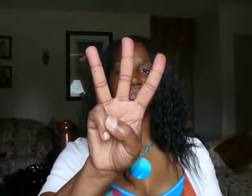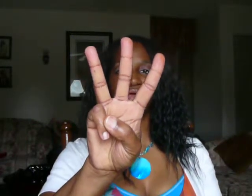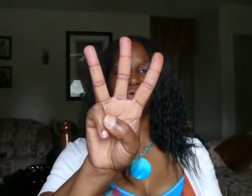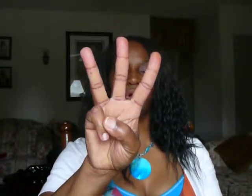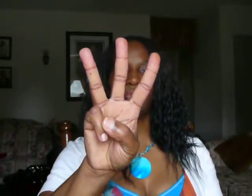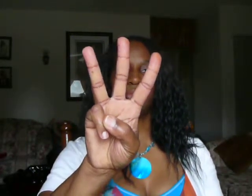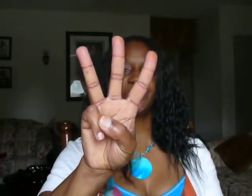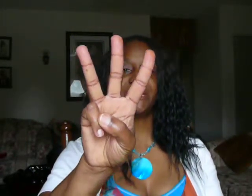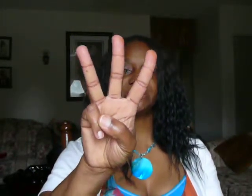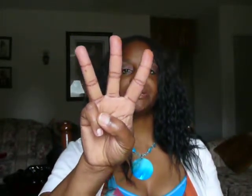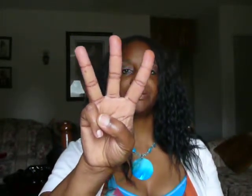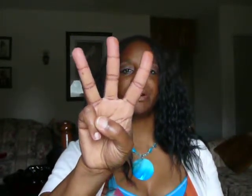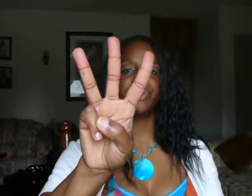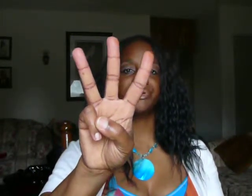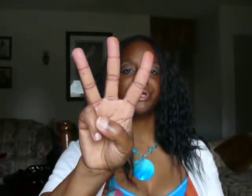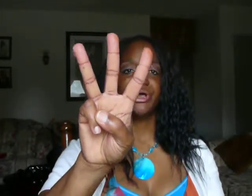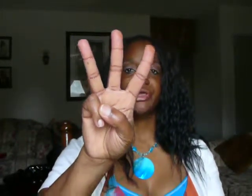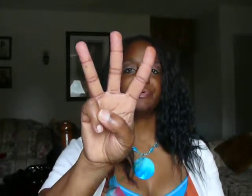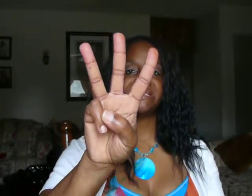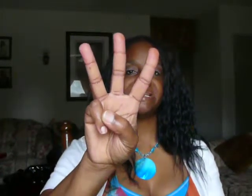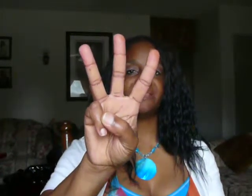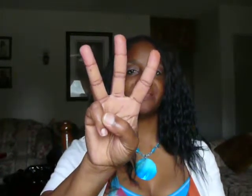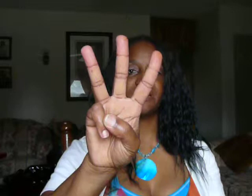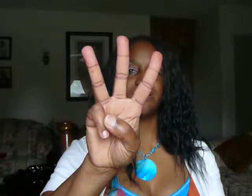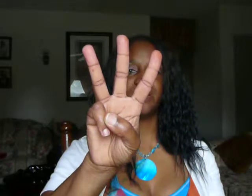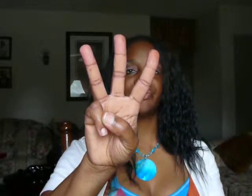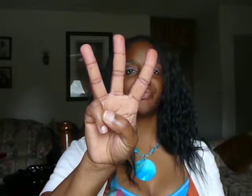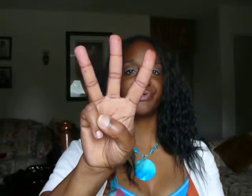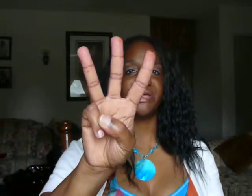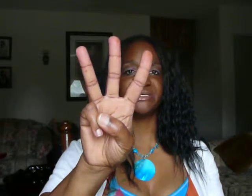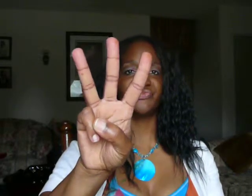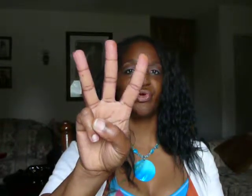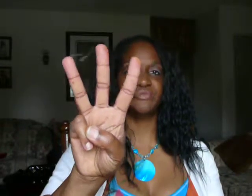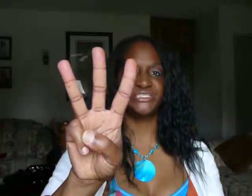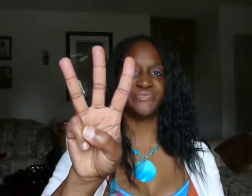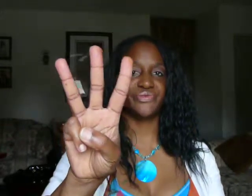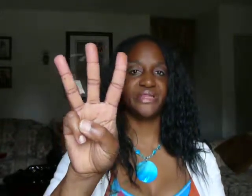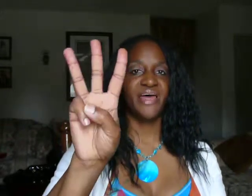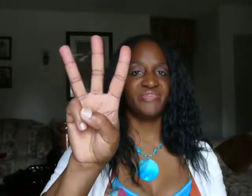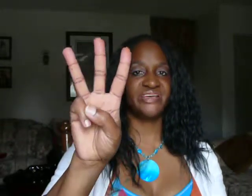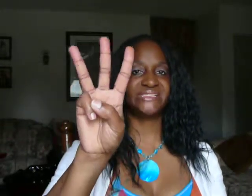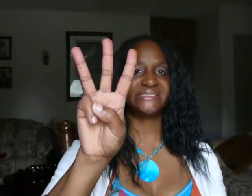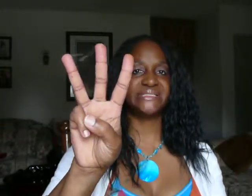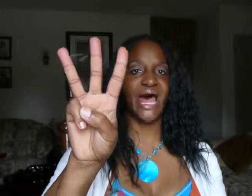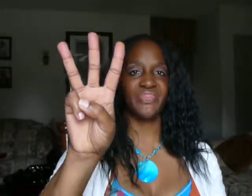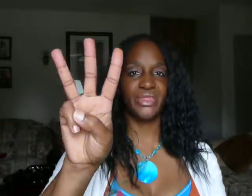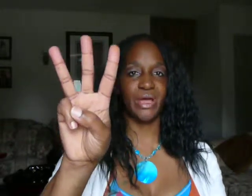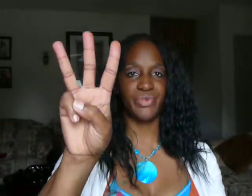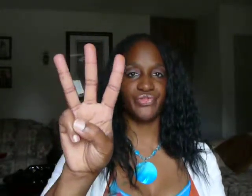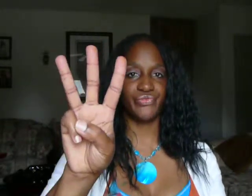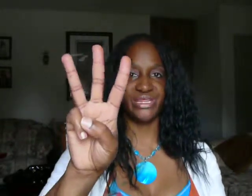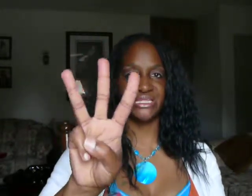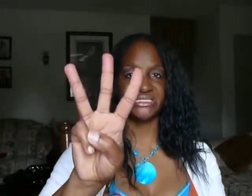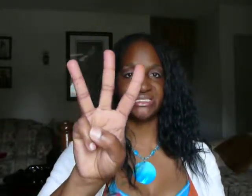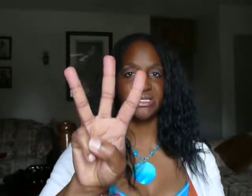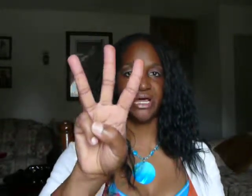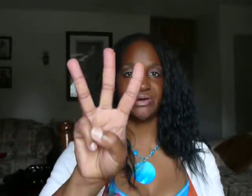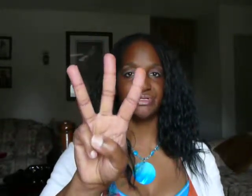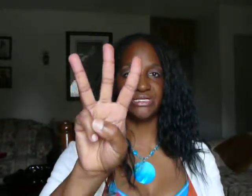W, when we get to the numbers, you will see that the letter 3 is formed different. This is not the number 3. This is the letter